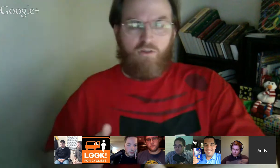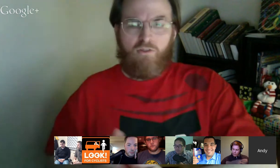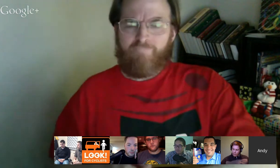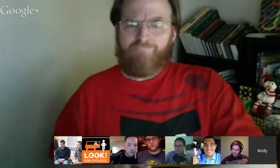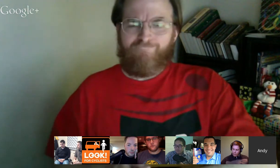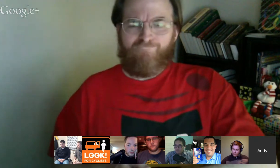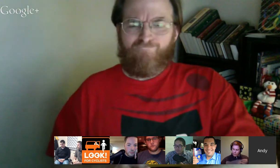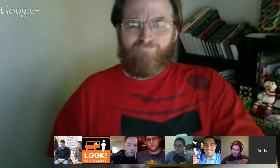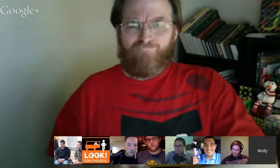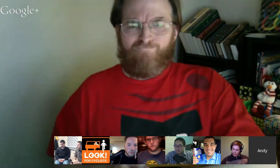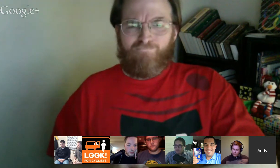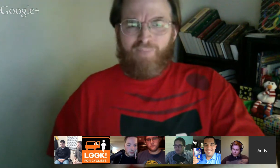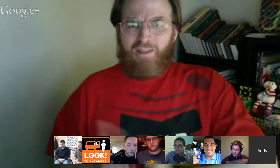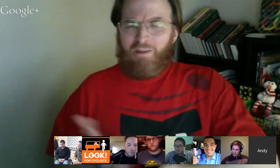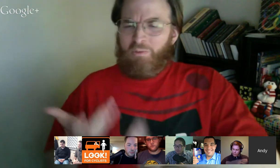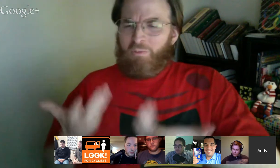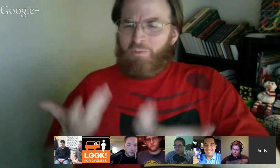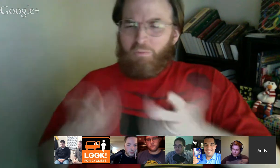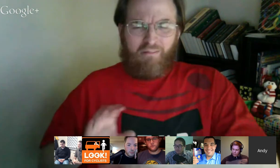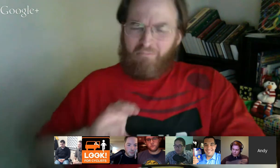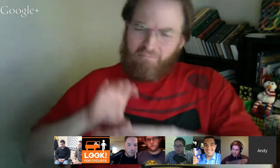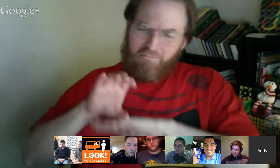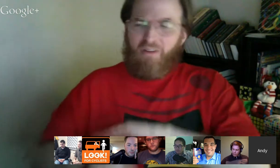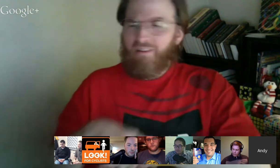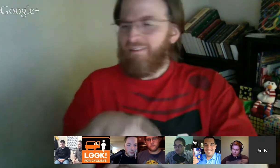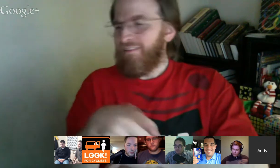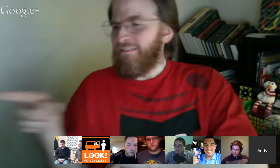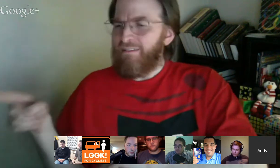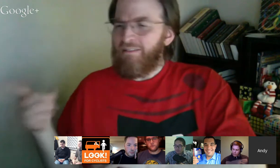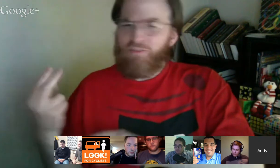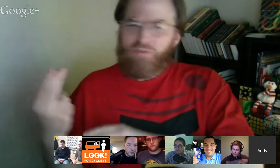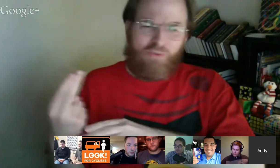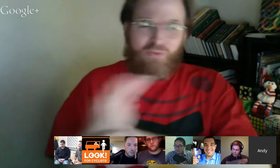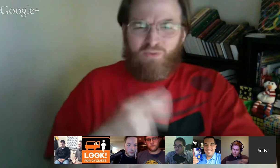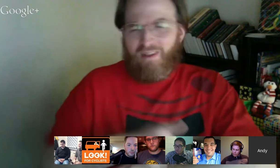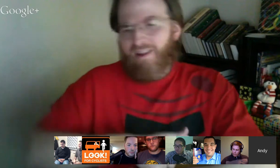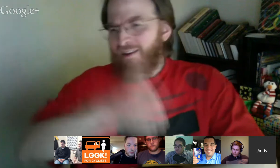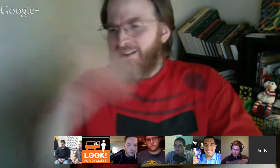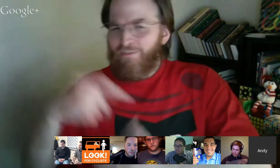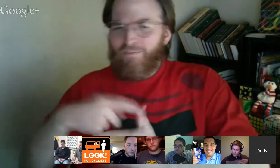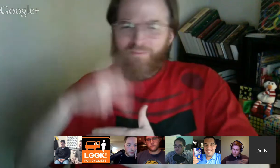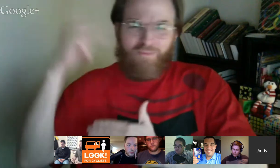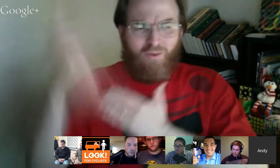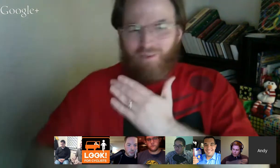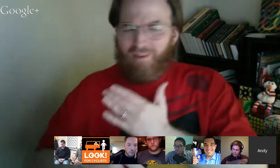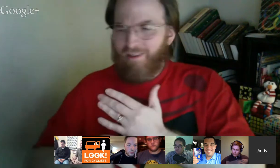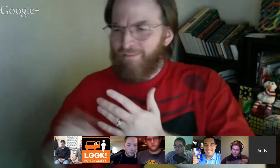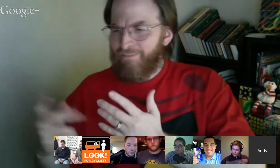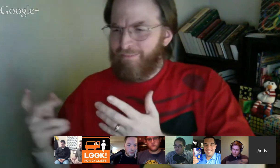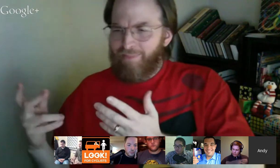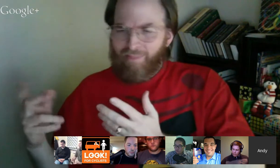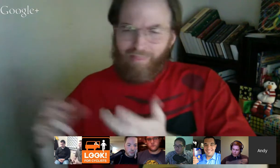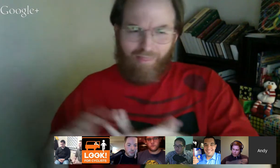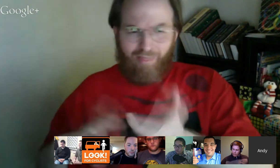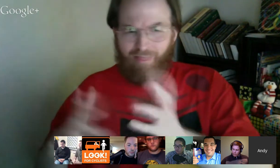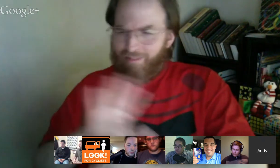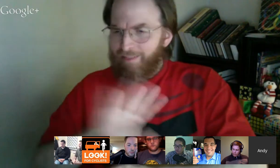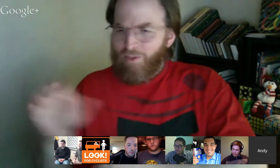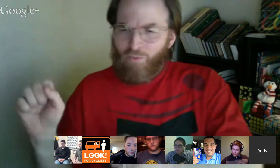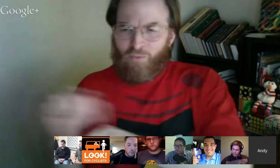communicate. But the manager was, he didn't want to force people to use yet another